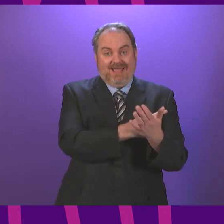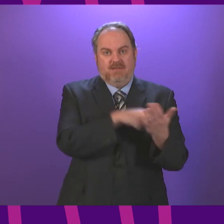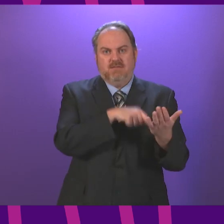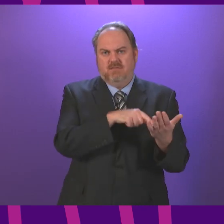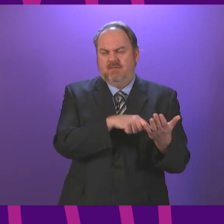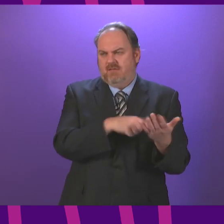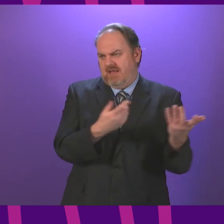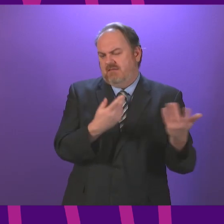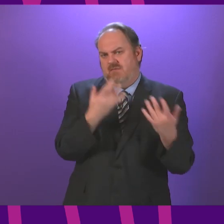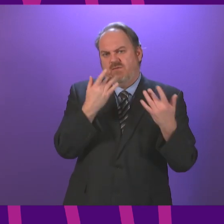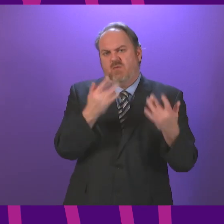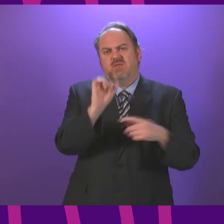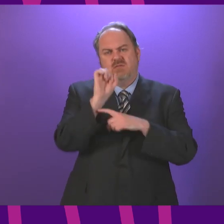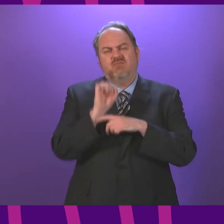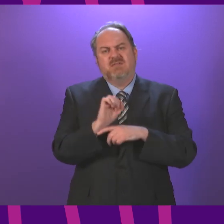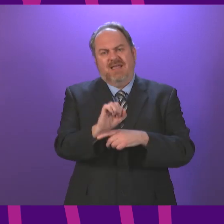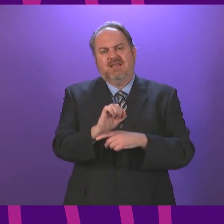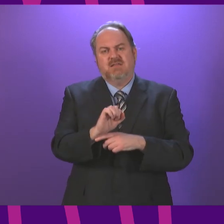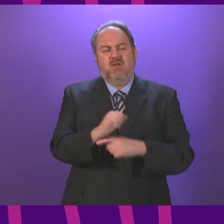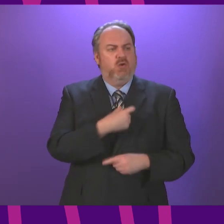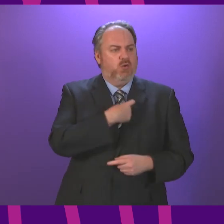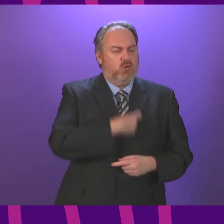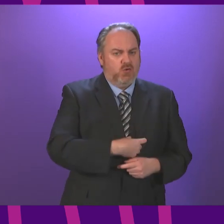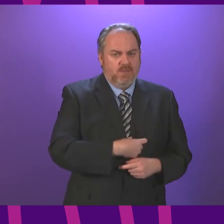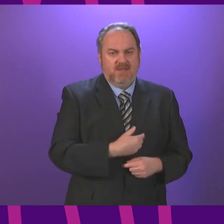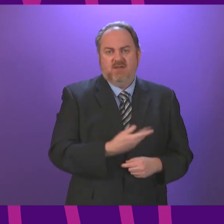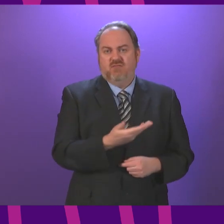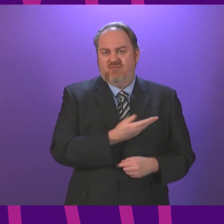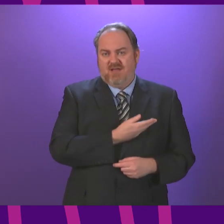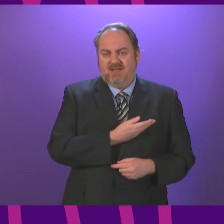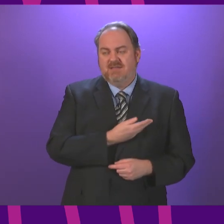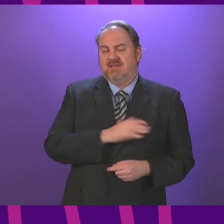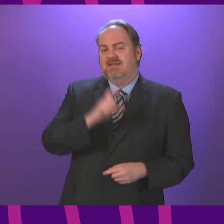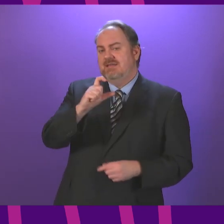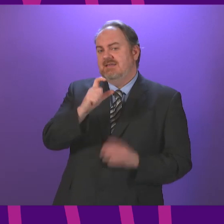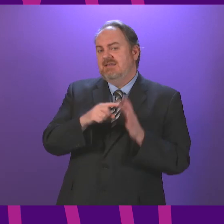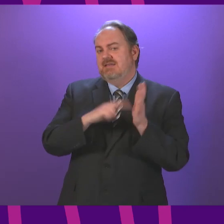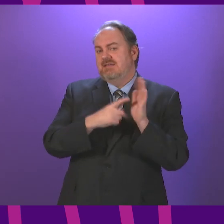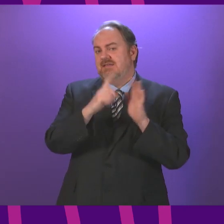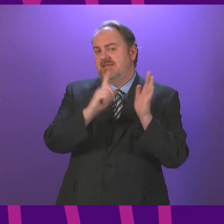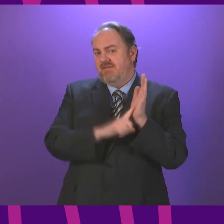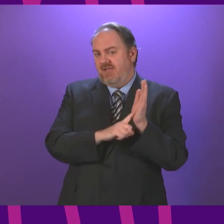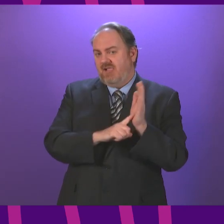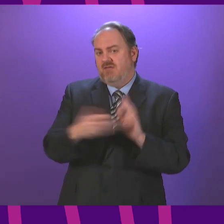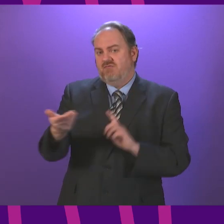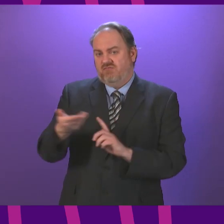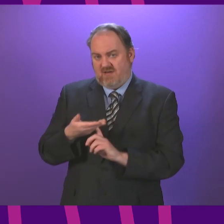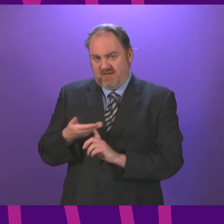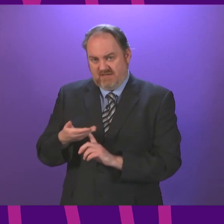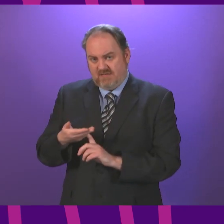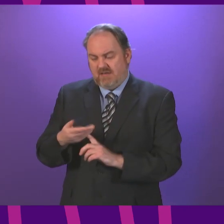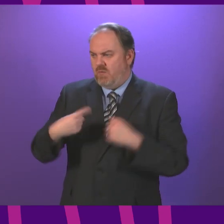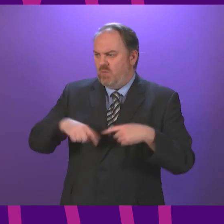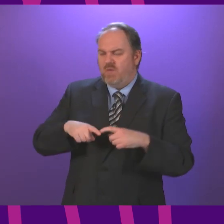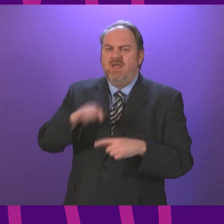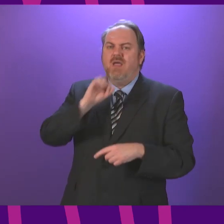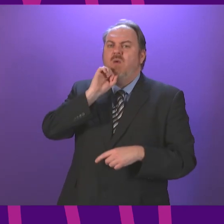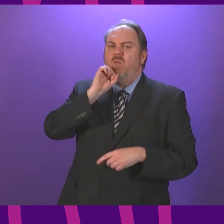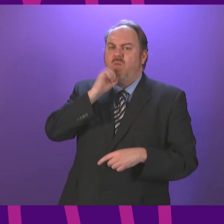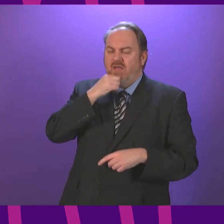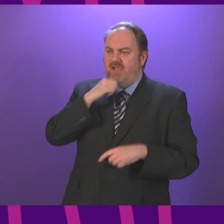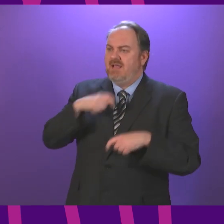fundamental civil and political rights. The Scottish Government will robustly oppose any attempt to weaken these long-standing safeguards and I